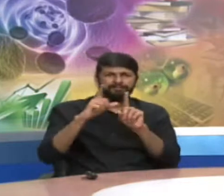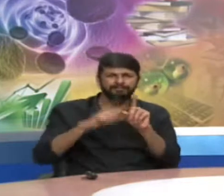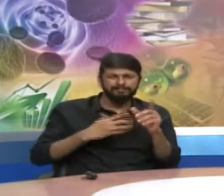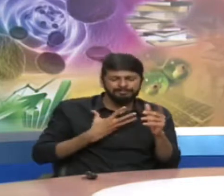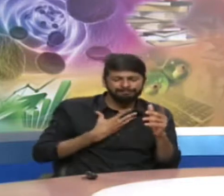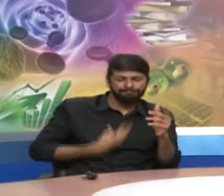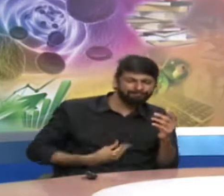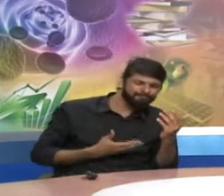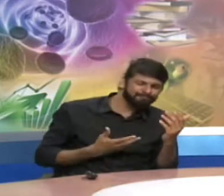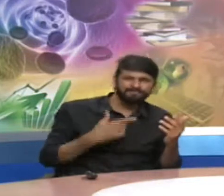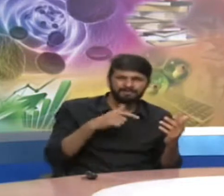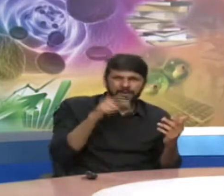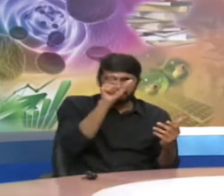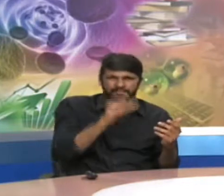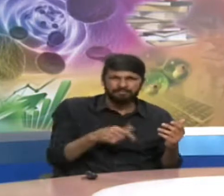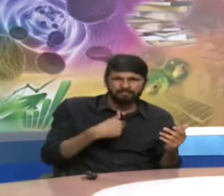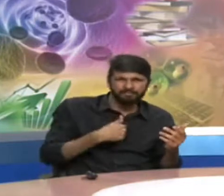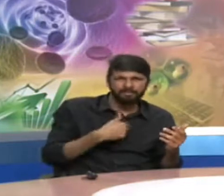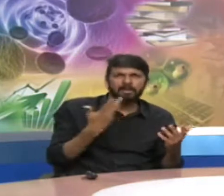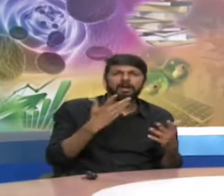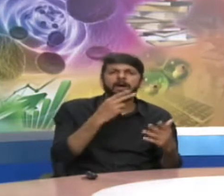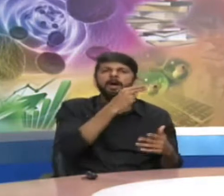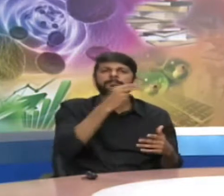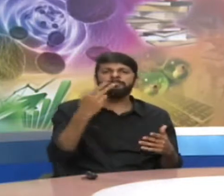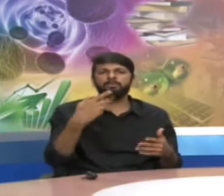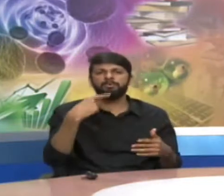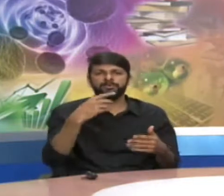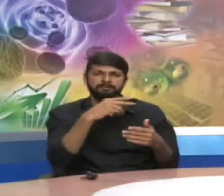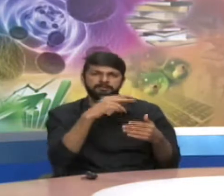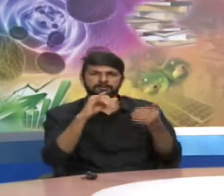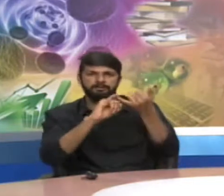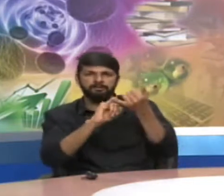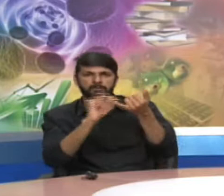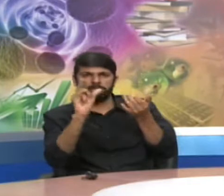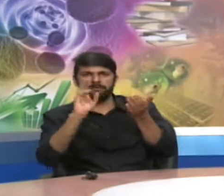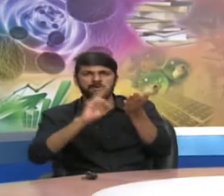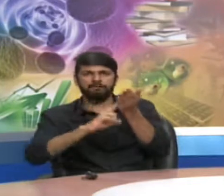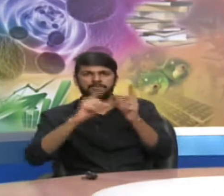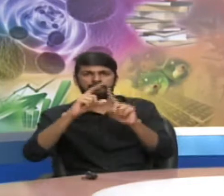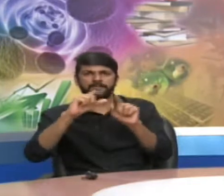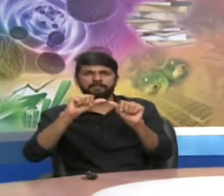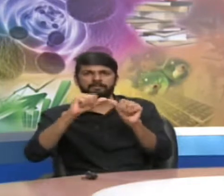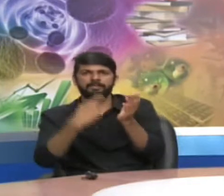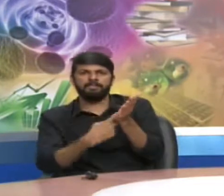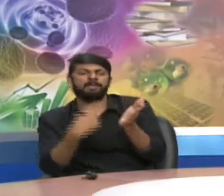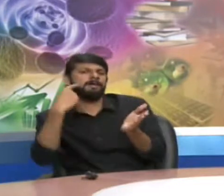The first answer is Sundari, the wife of Nanda.